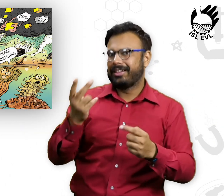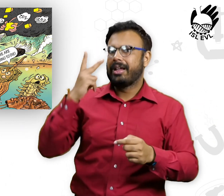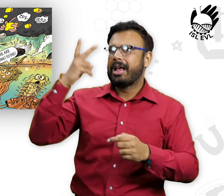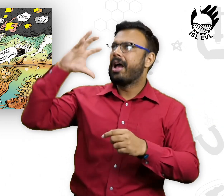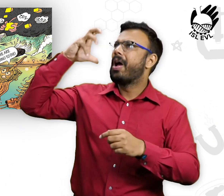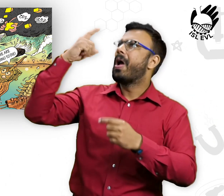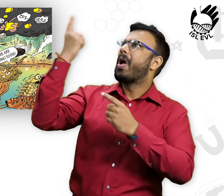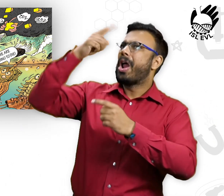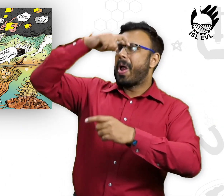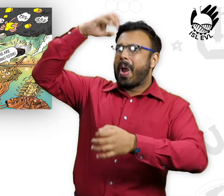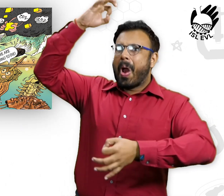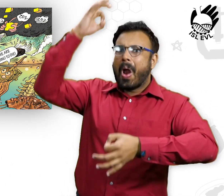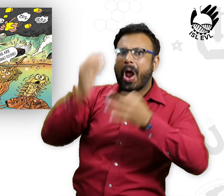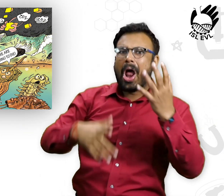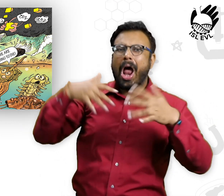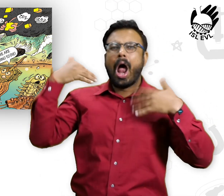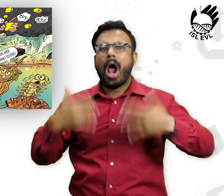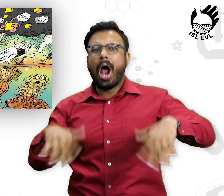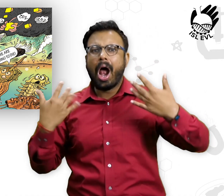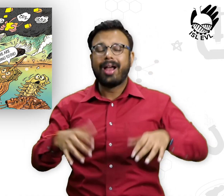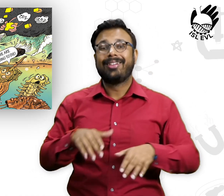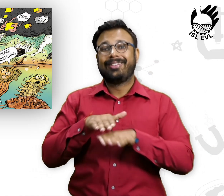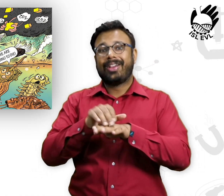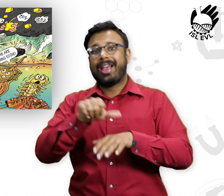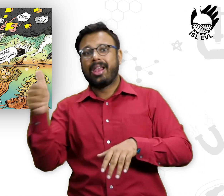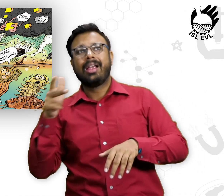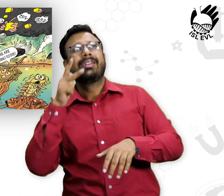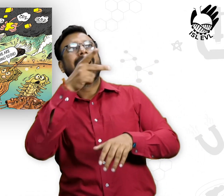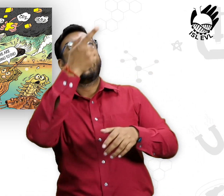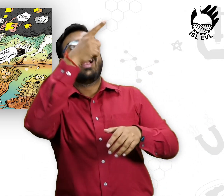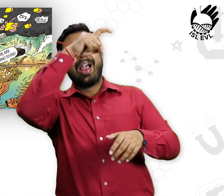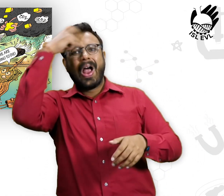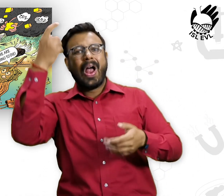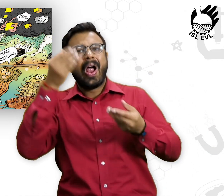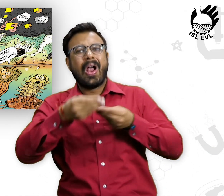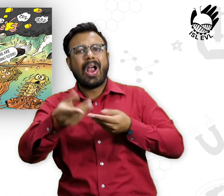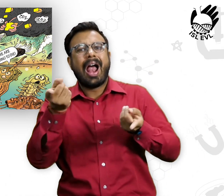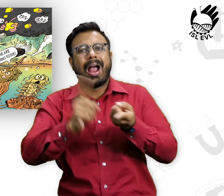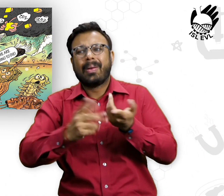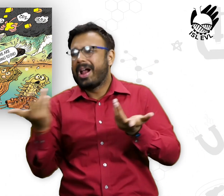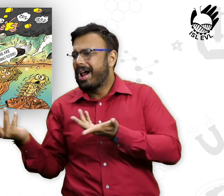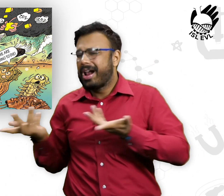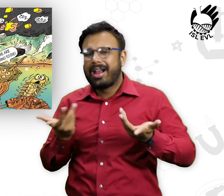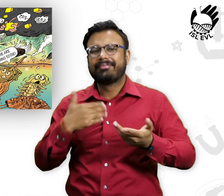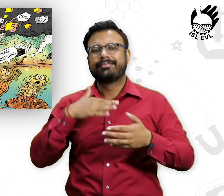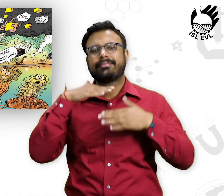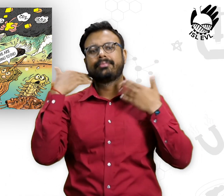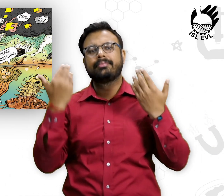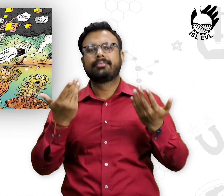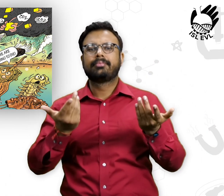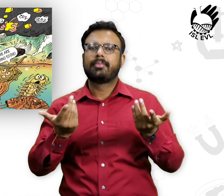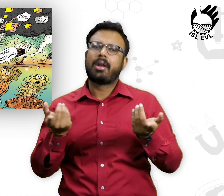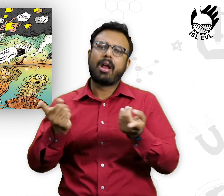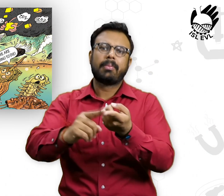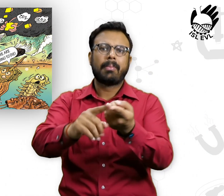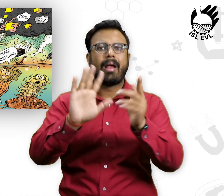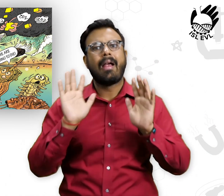oceans. Marine ecosystems are being affected, and many fish species are